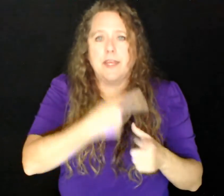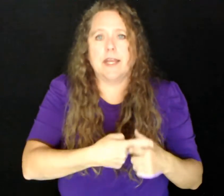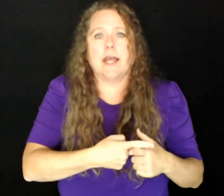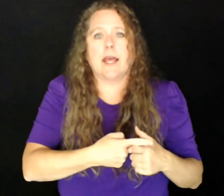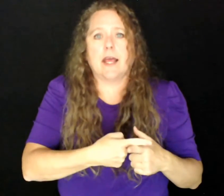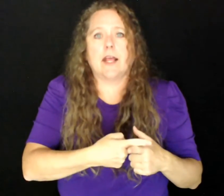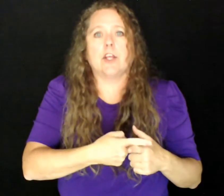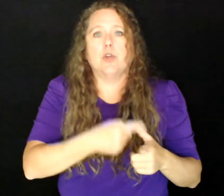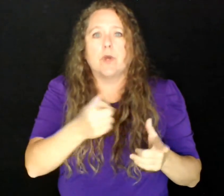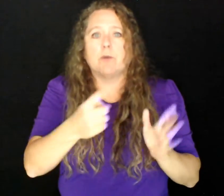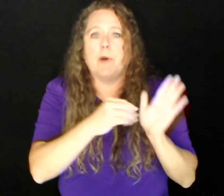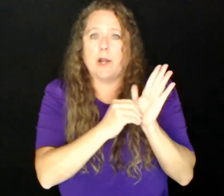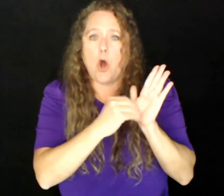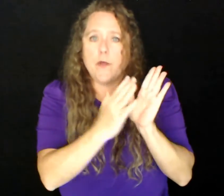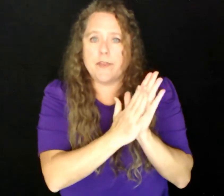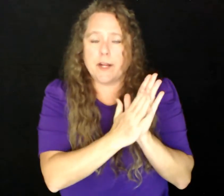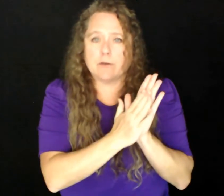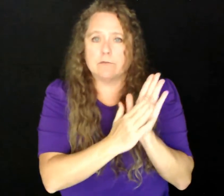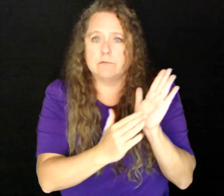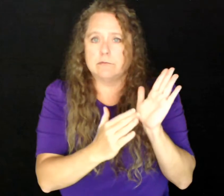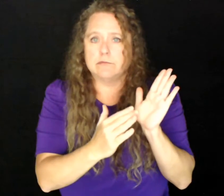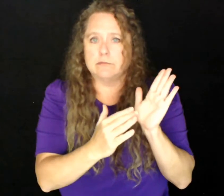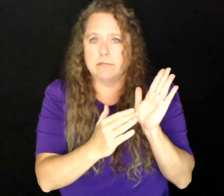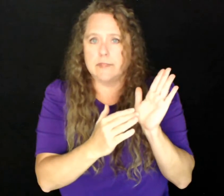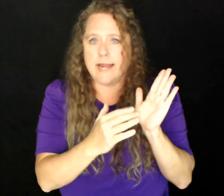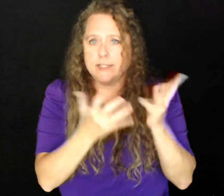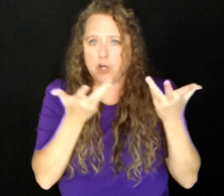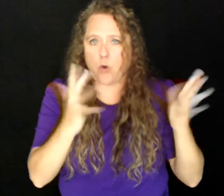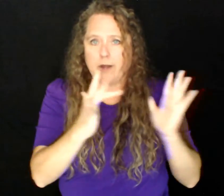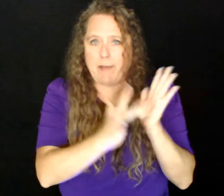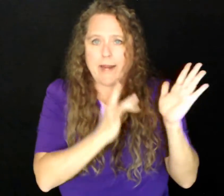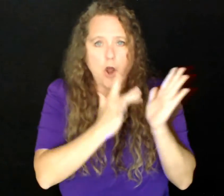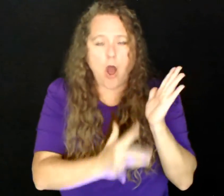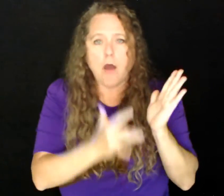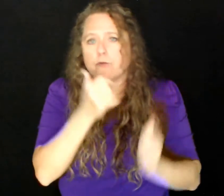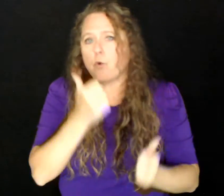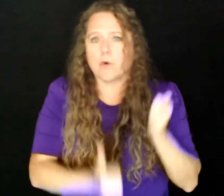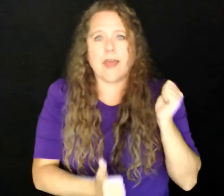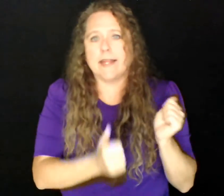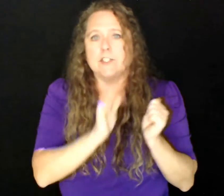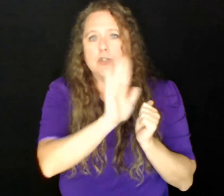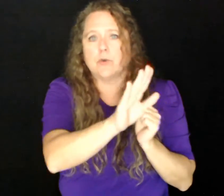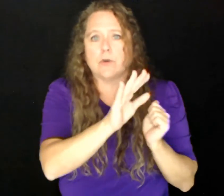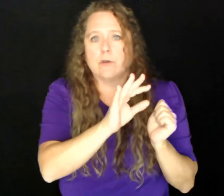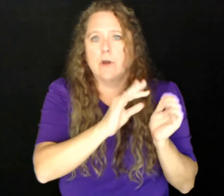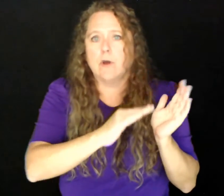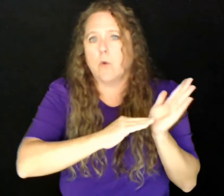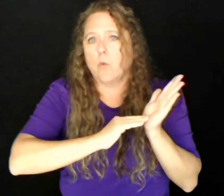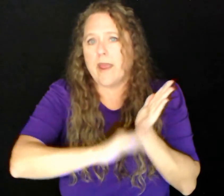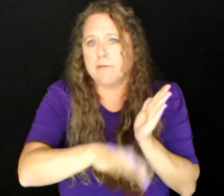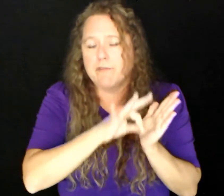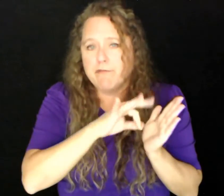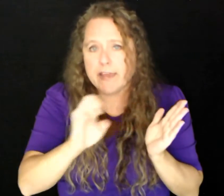then you can put on there that it's already paid off, or that it's your waived